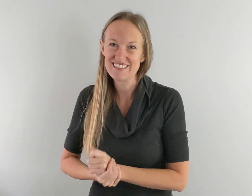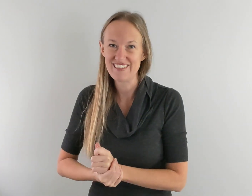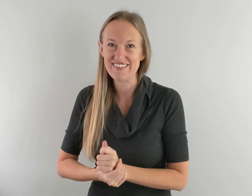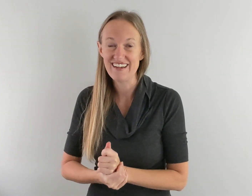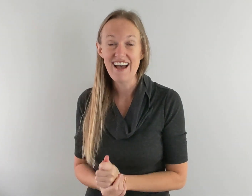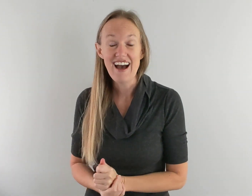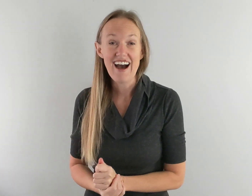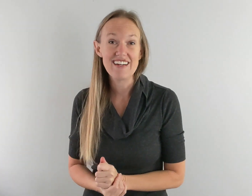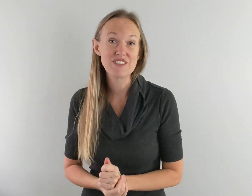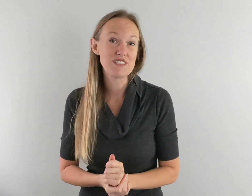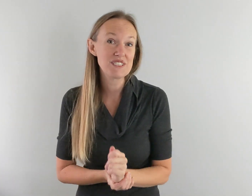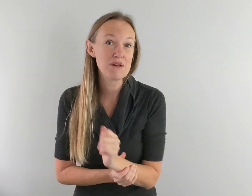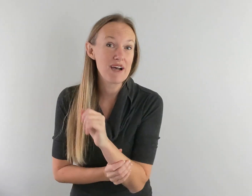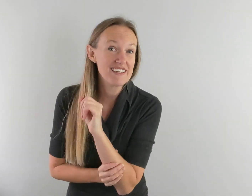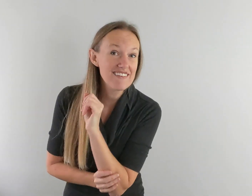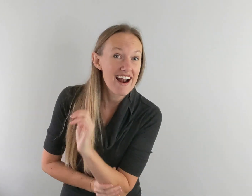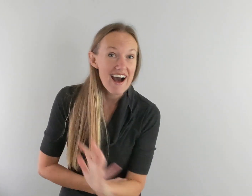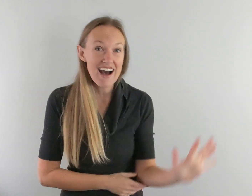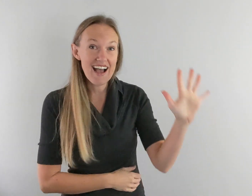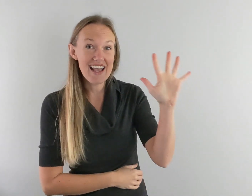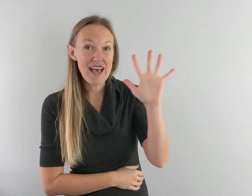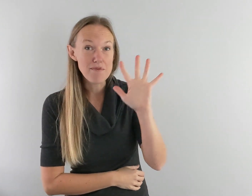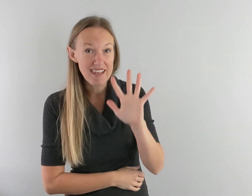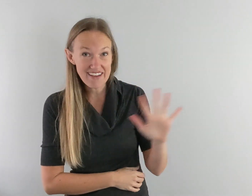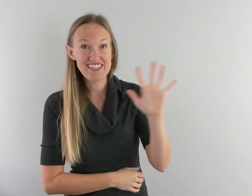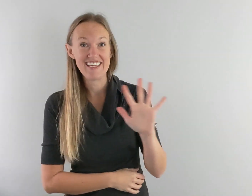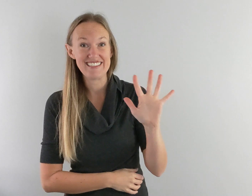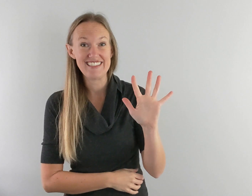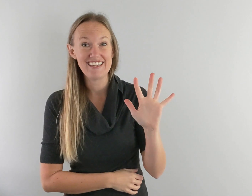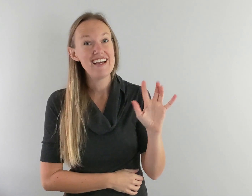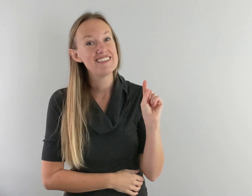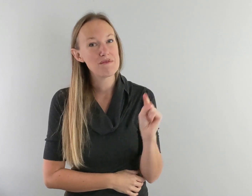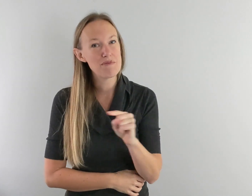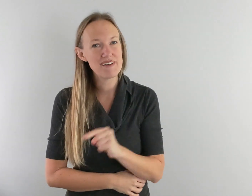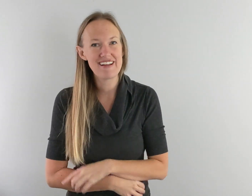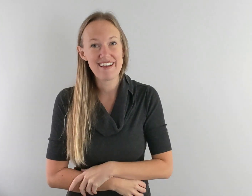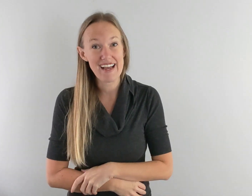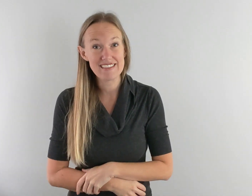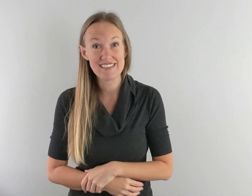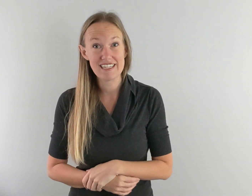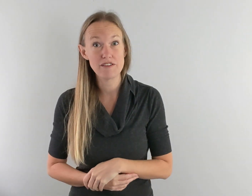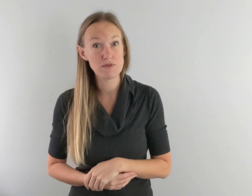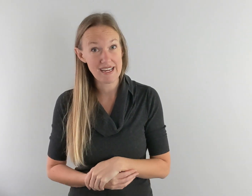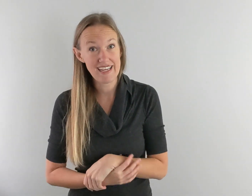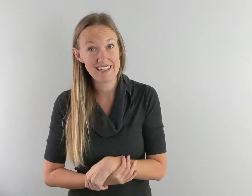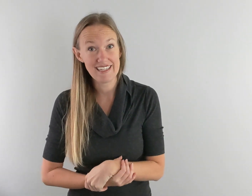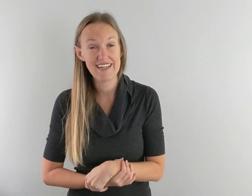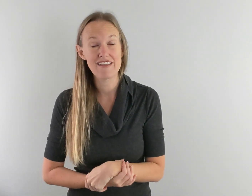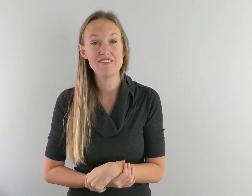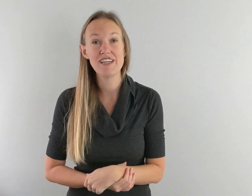too. So just a reminder that I am left-handed. Someone pointed out I accidentally said I was right-handed in another video.